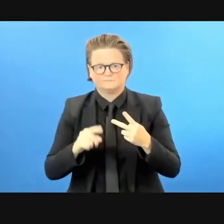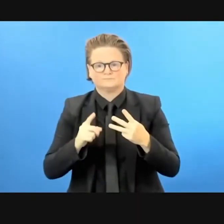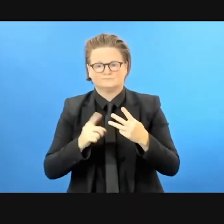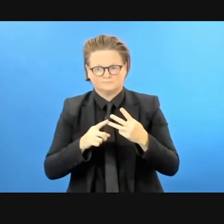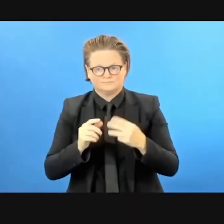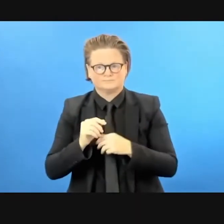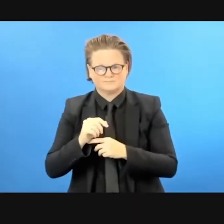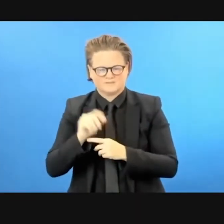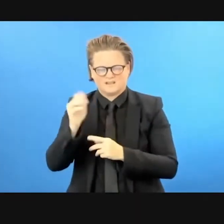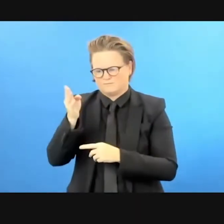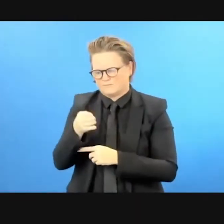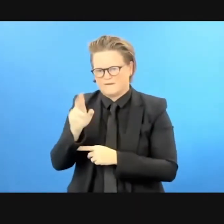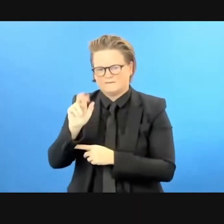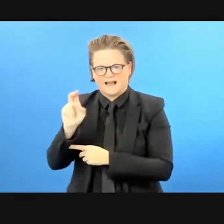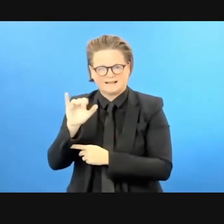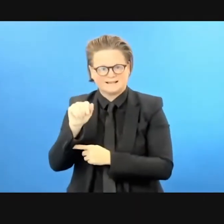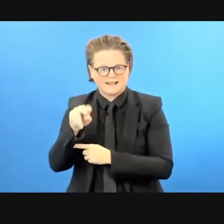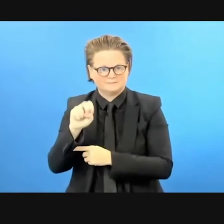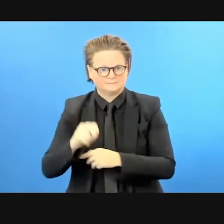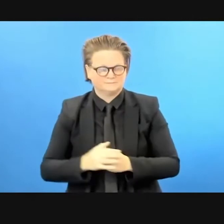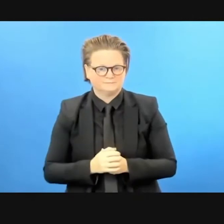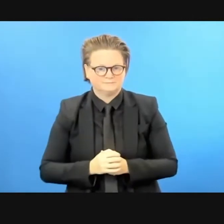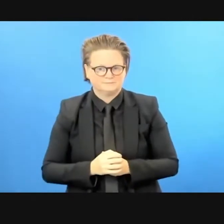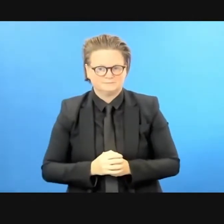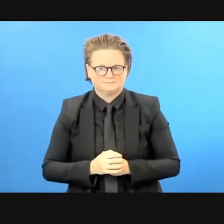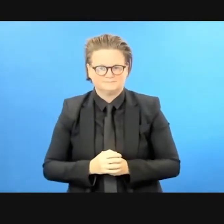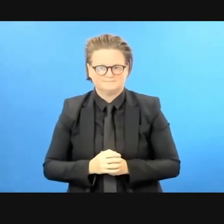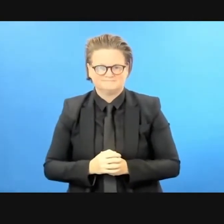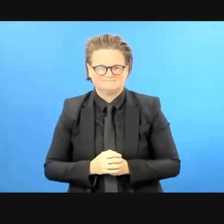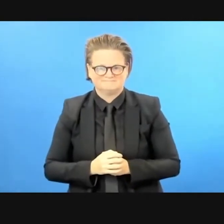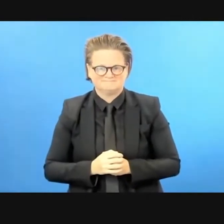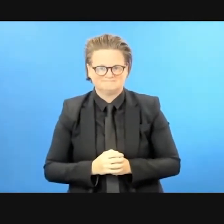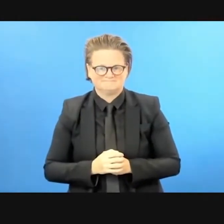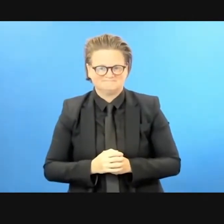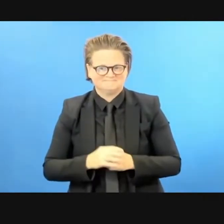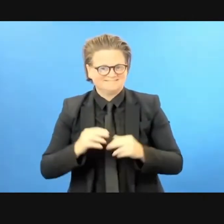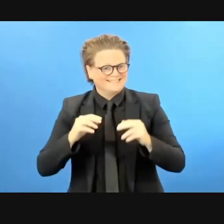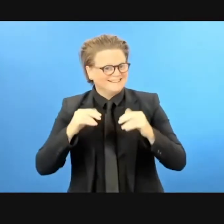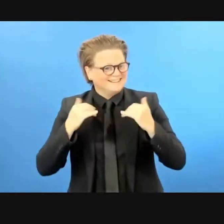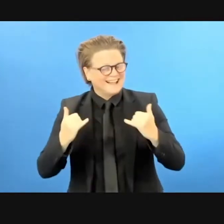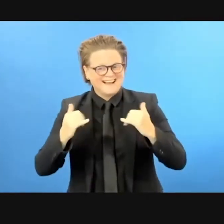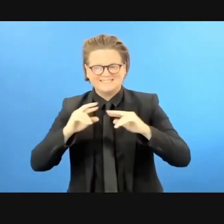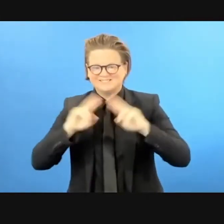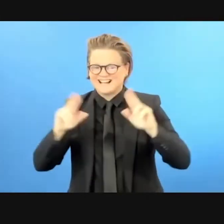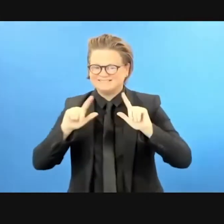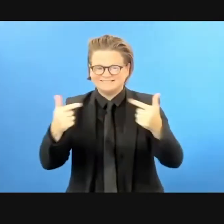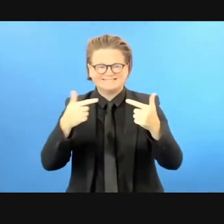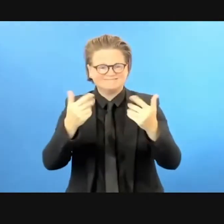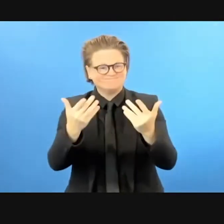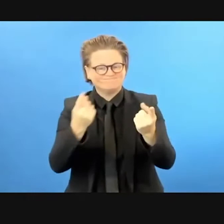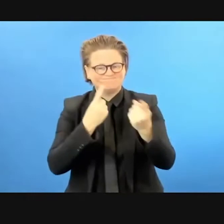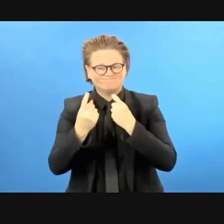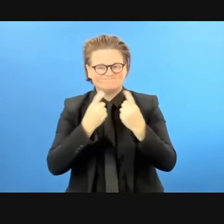And with that, we will open it up to some questions. Great. Thank you so much, Dr. Baba, for that great